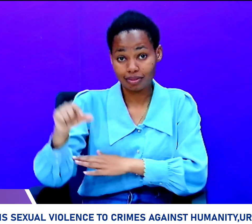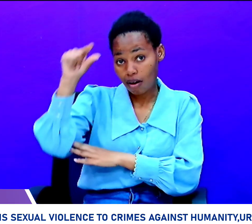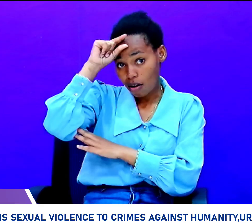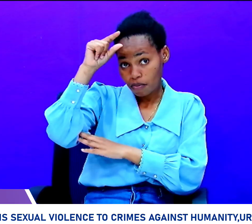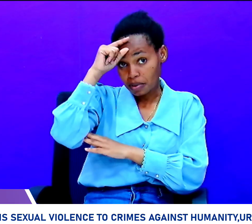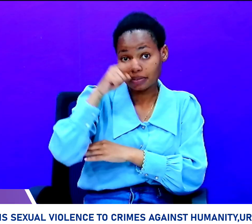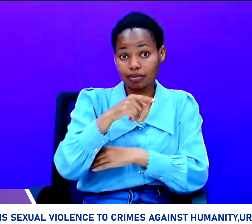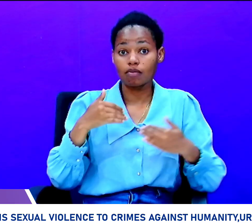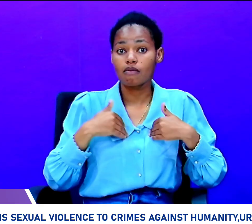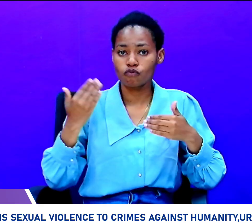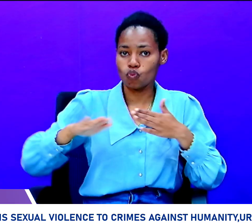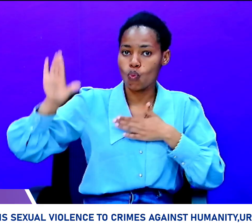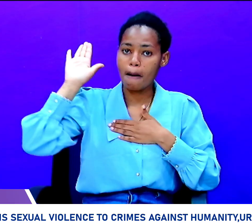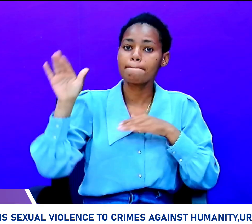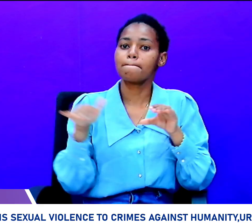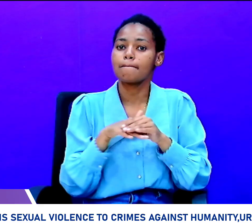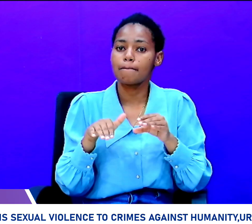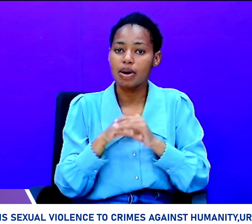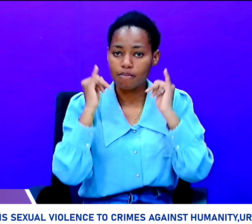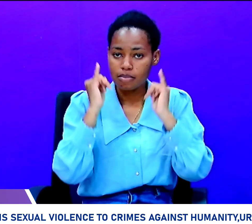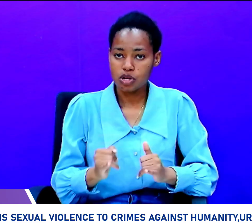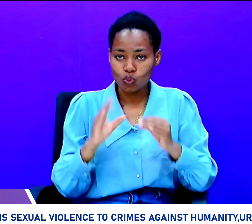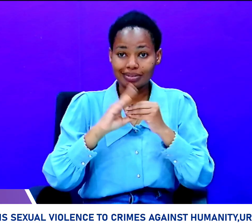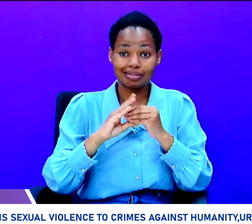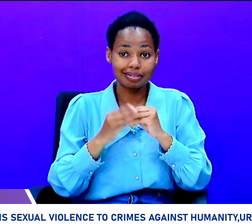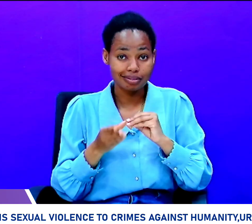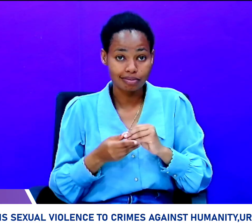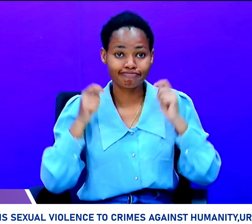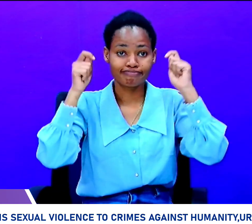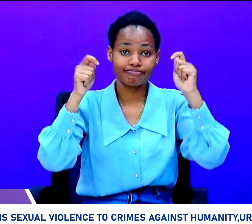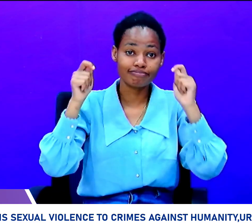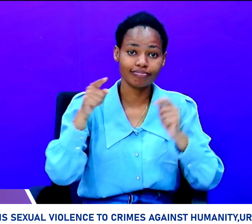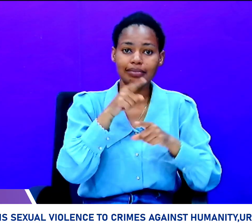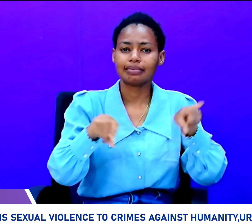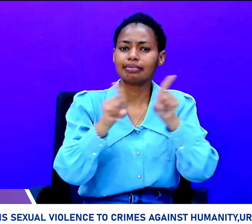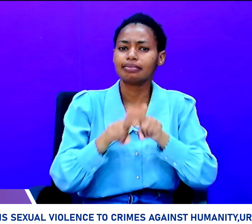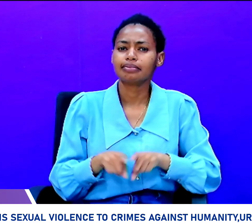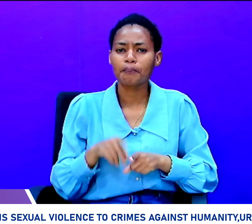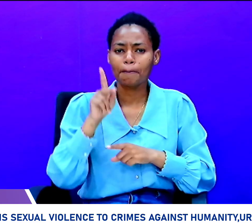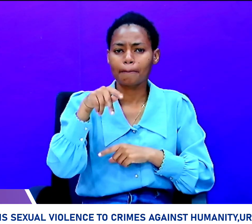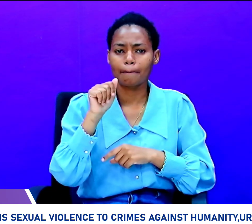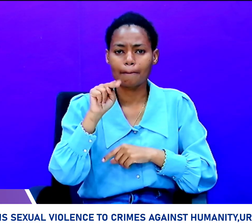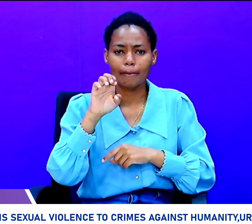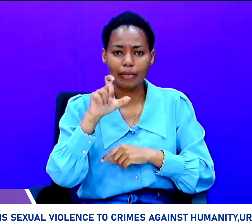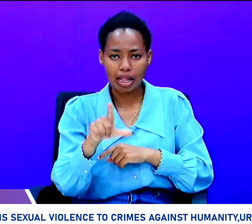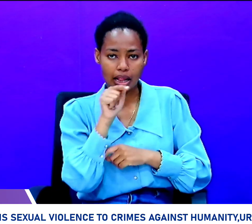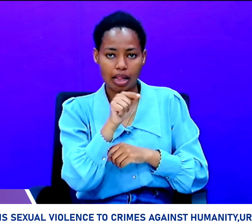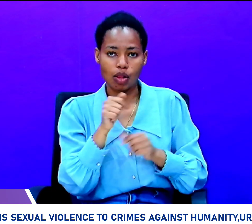Moving on, the government has sworn in members of the newly created Post Victims Compensation